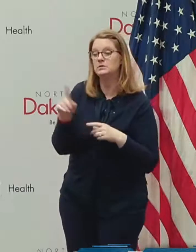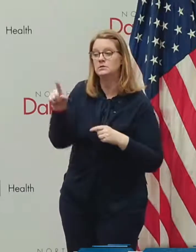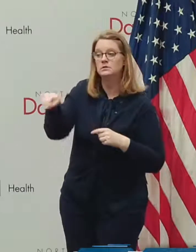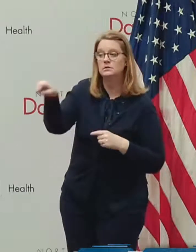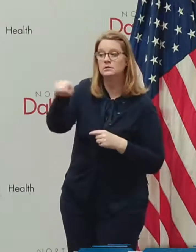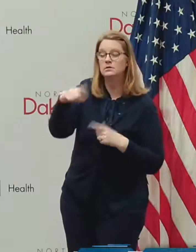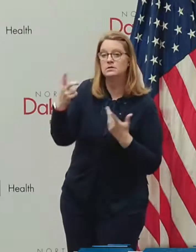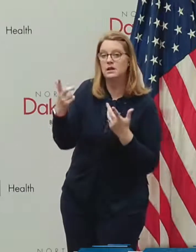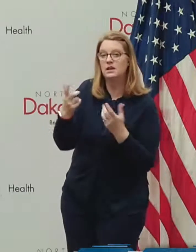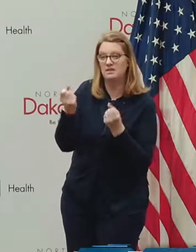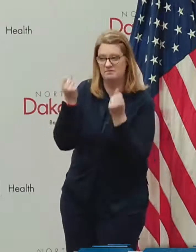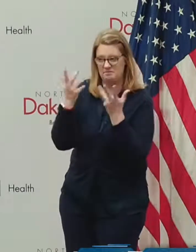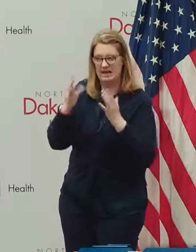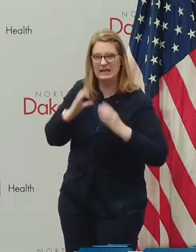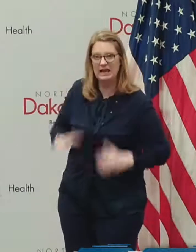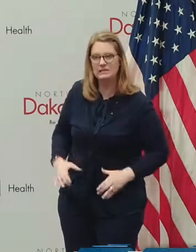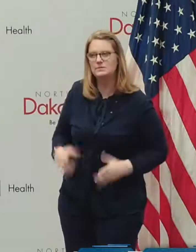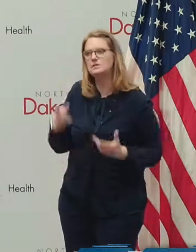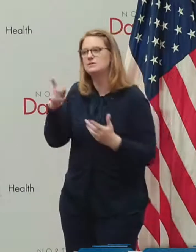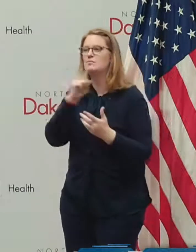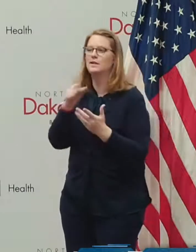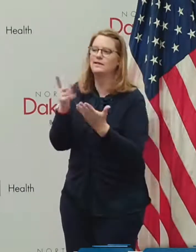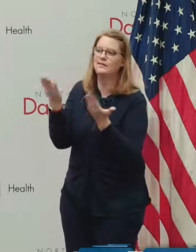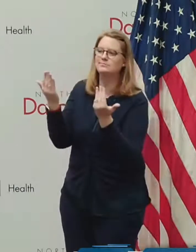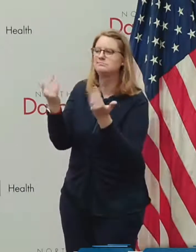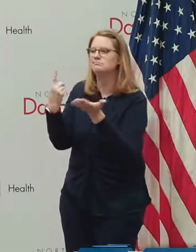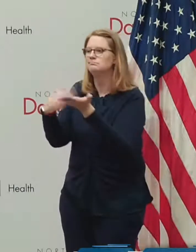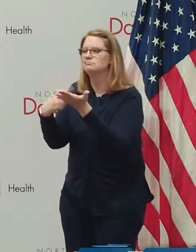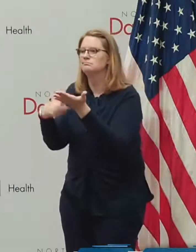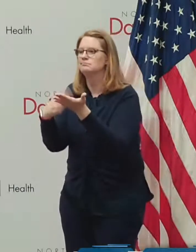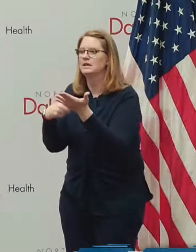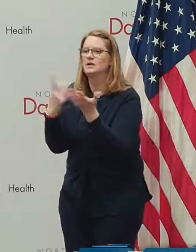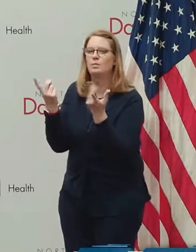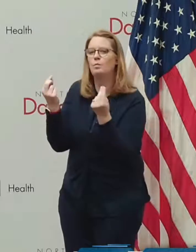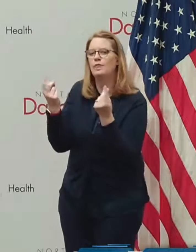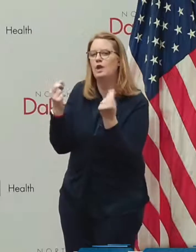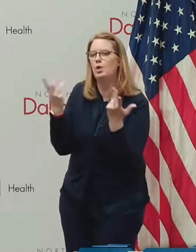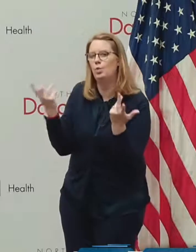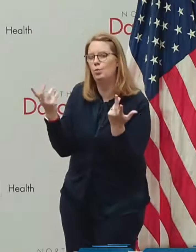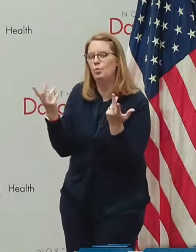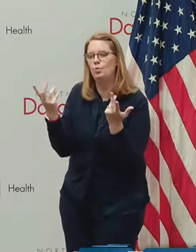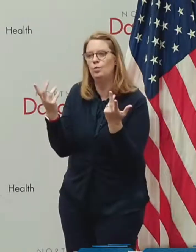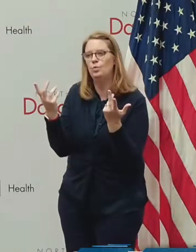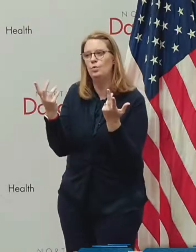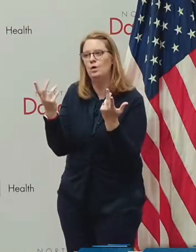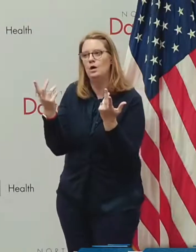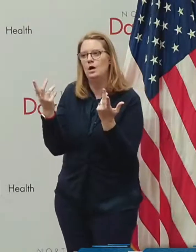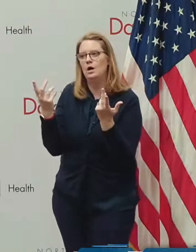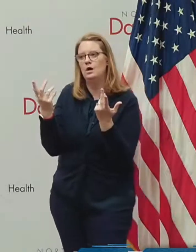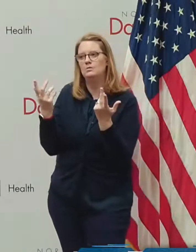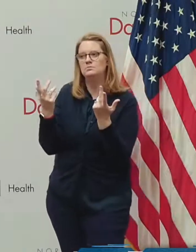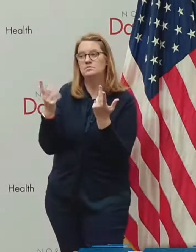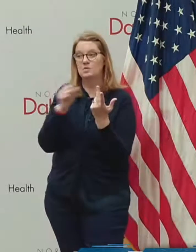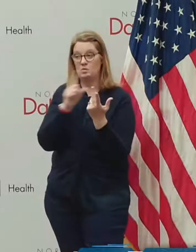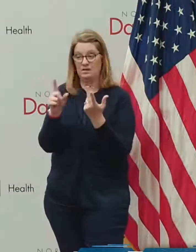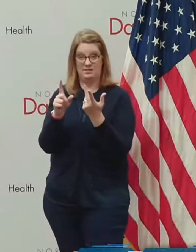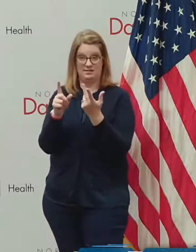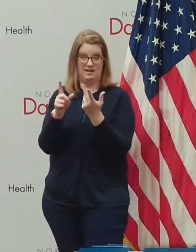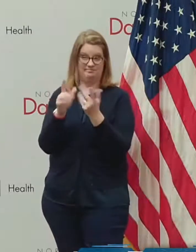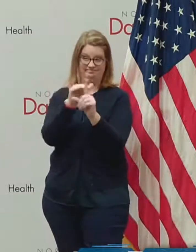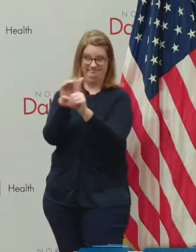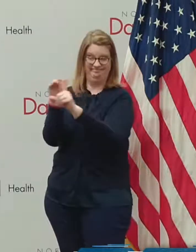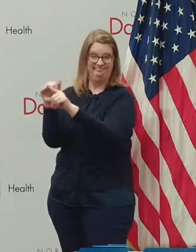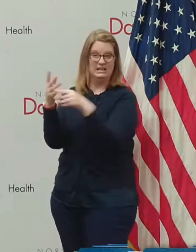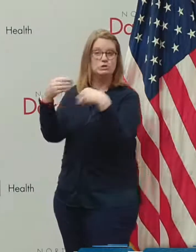large amounts of customers to talk to them about measures that they can do at a even a store-by-store basis to